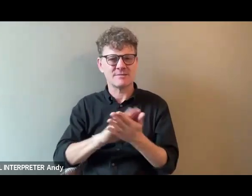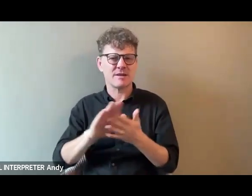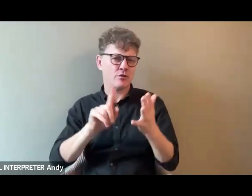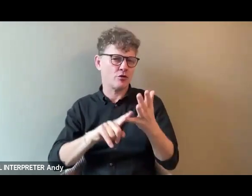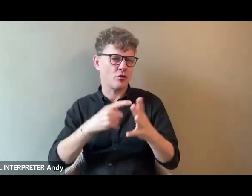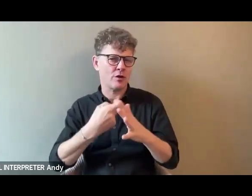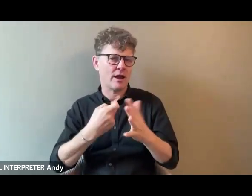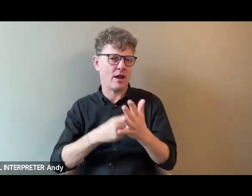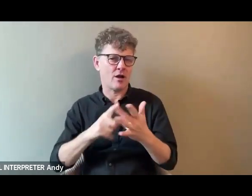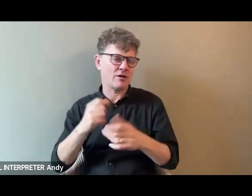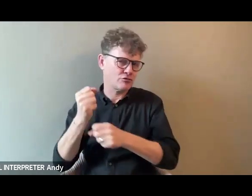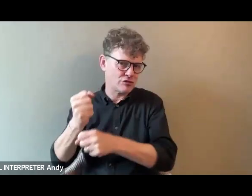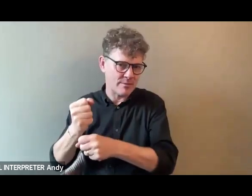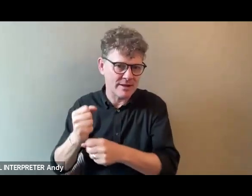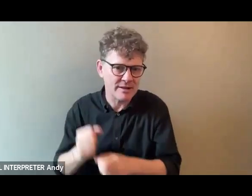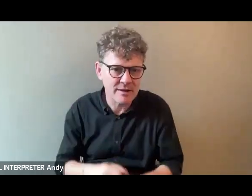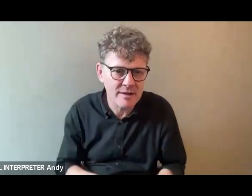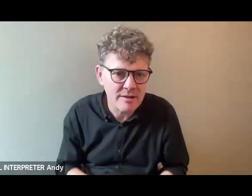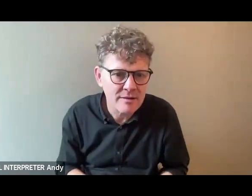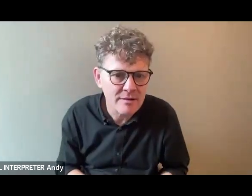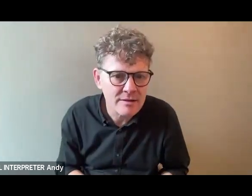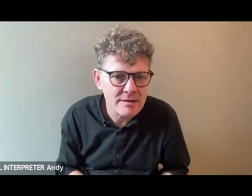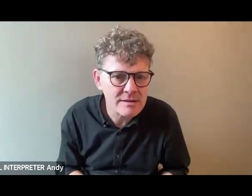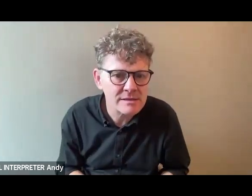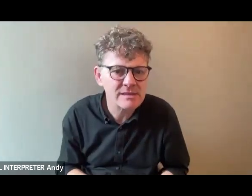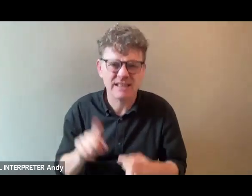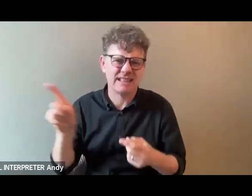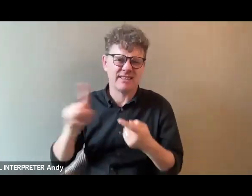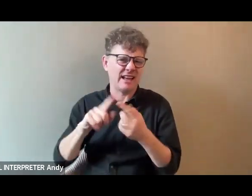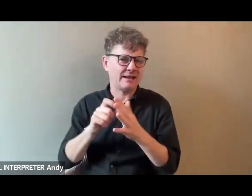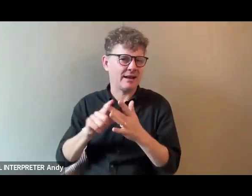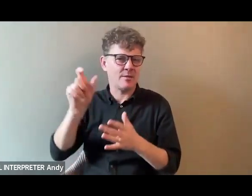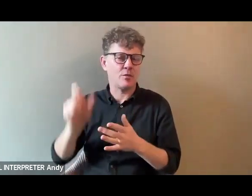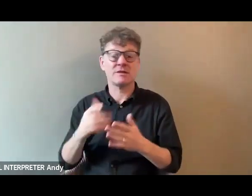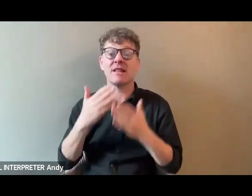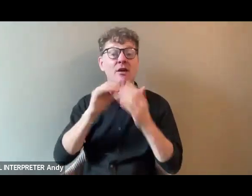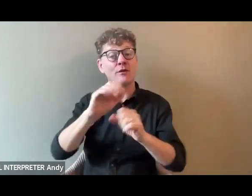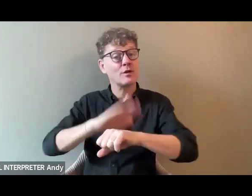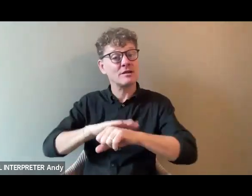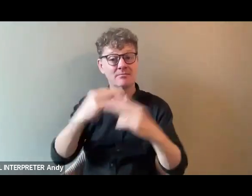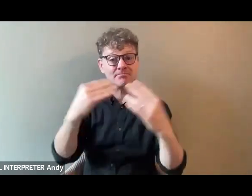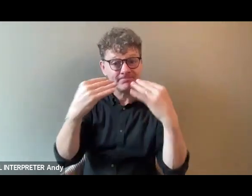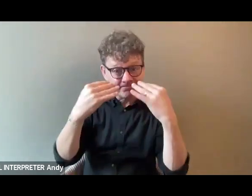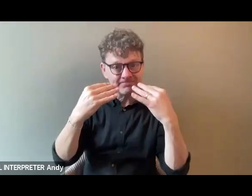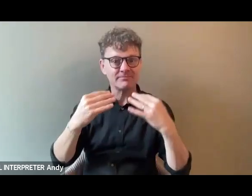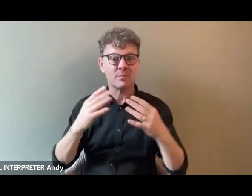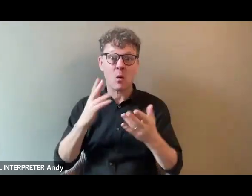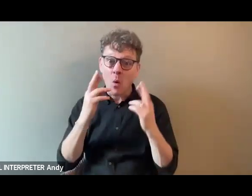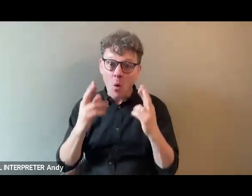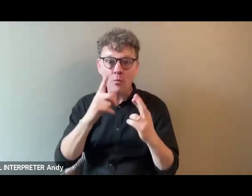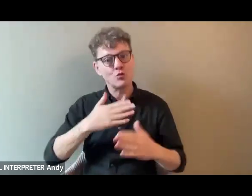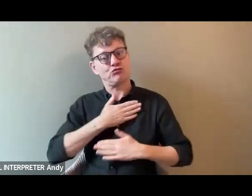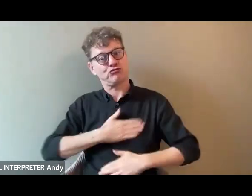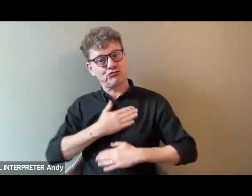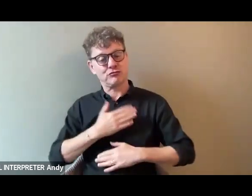lecturing audience with this person. So thank you very much for your time this morning. It's been really appreciated, and I hope you appreciate all 5